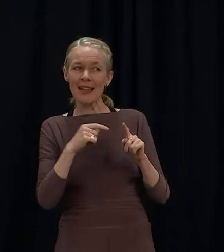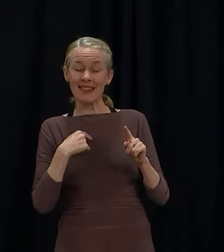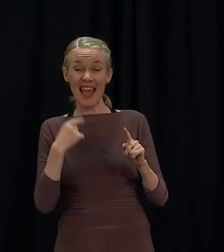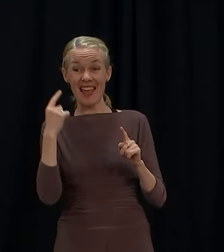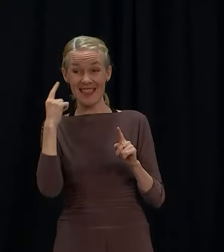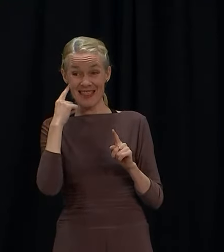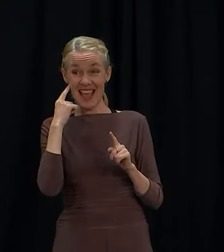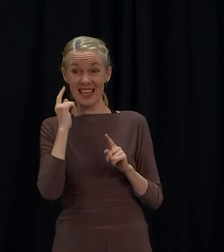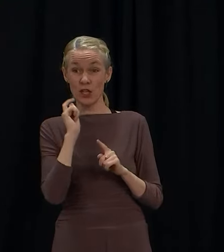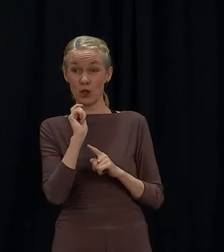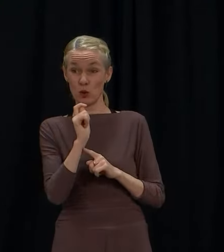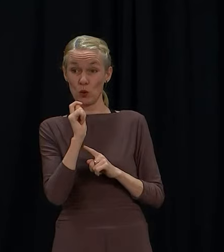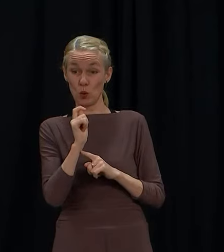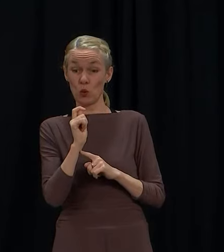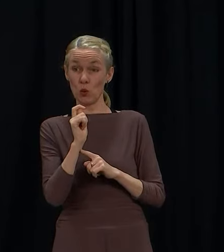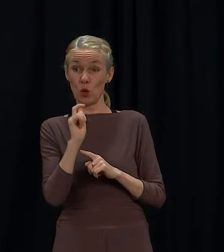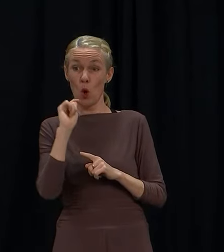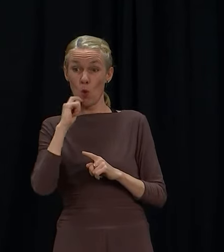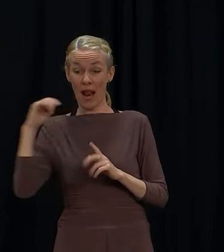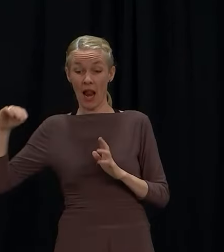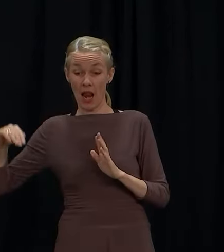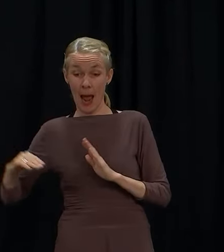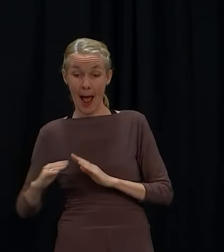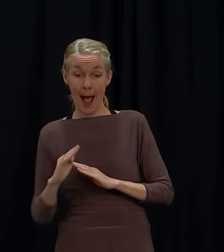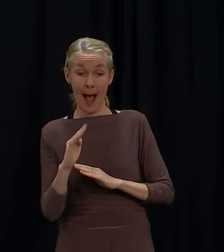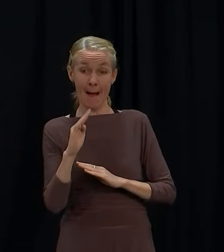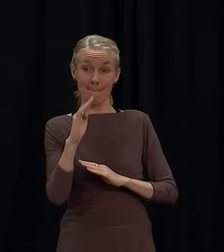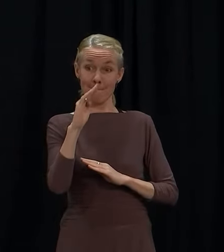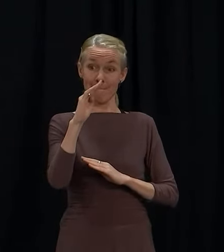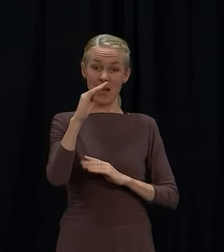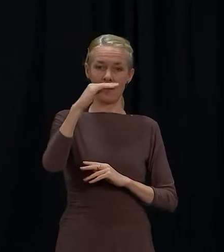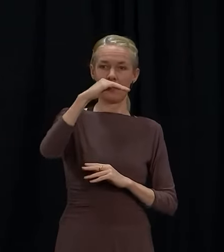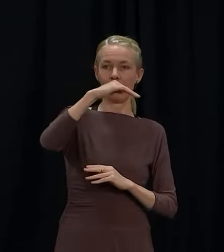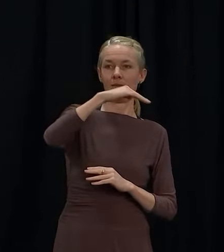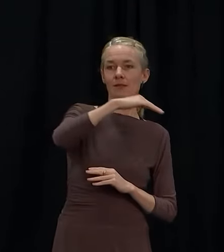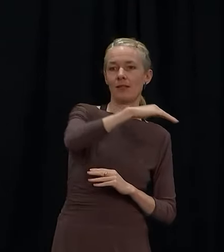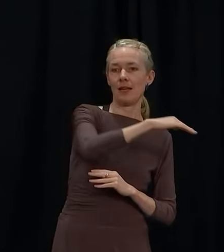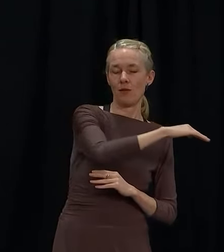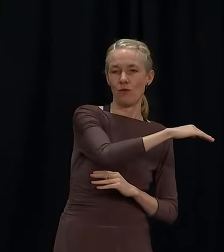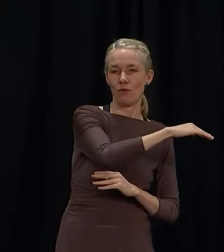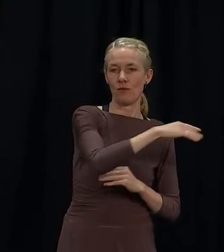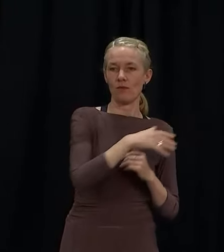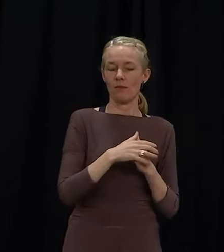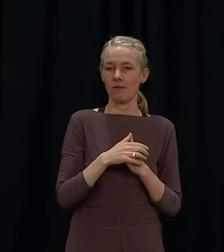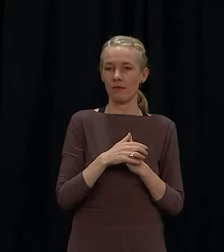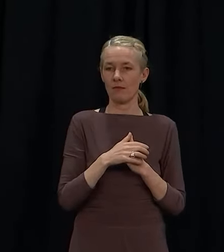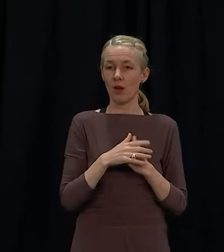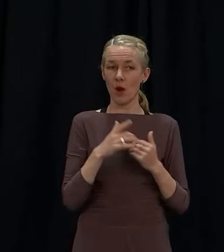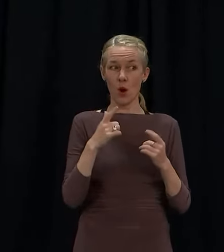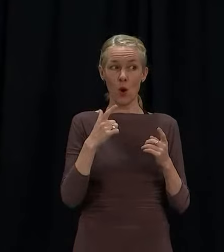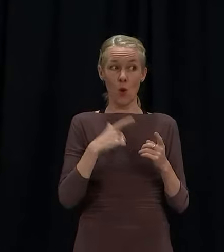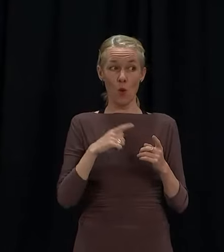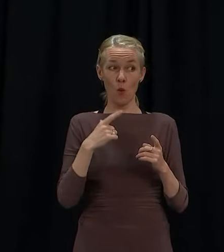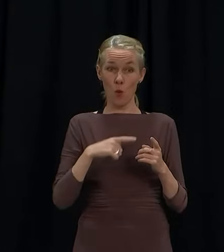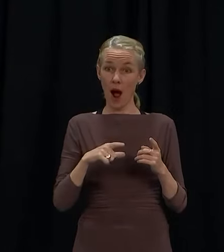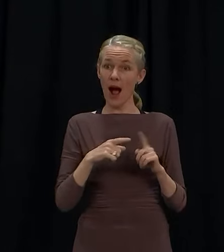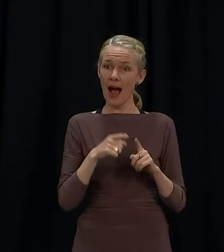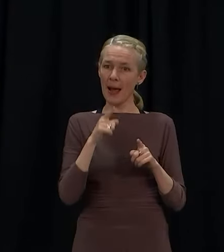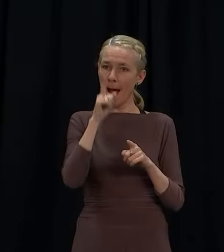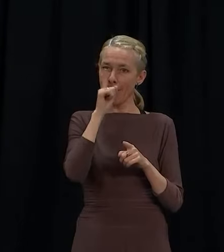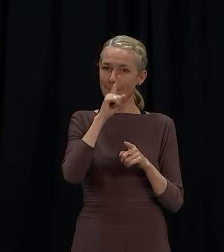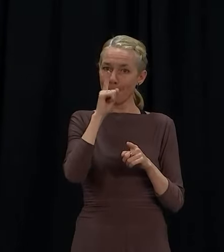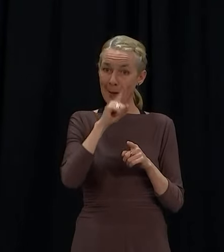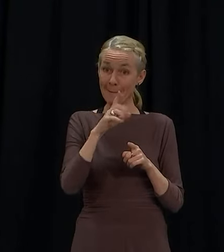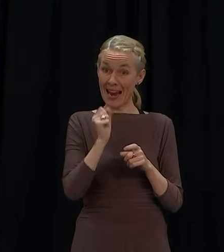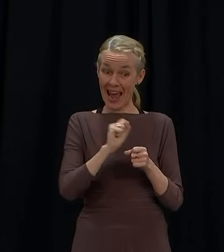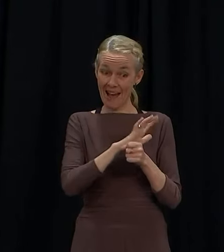and we would expect that to flatten off and then start to go down, because we're washing out of the system those people who've already been infected. So Yeah.